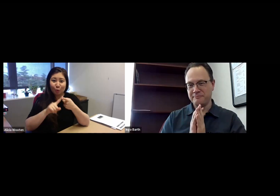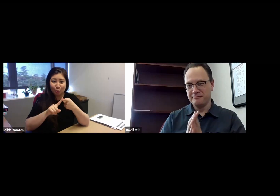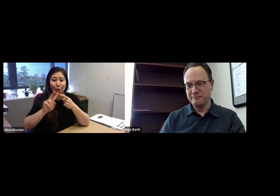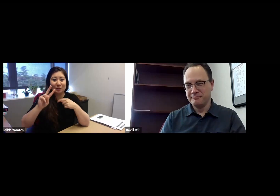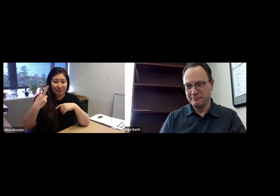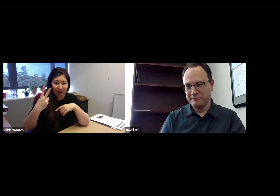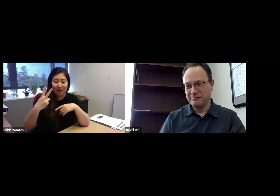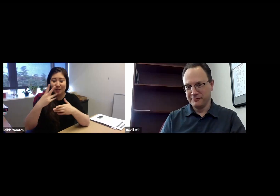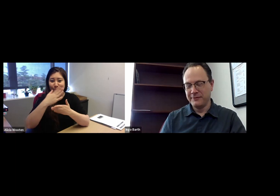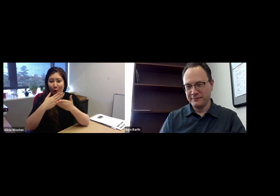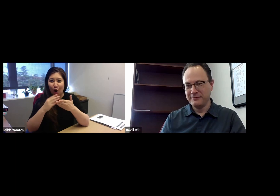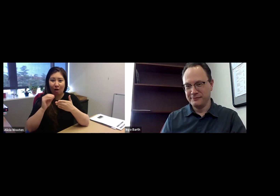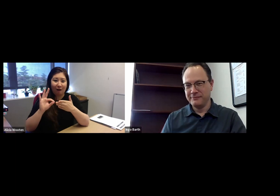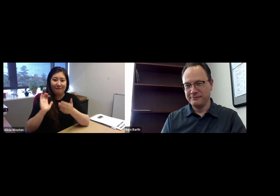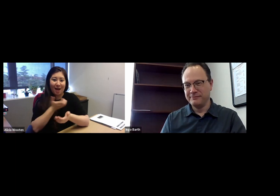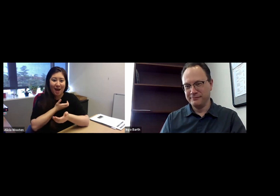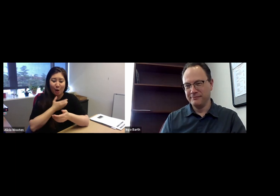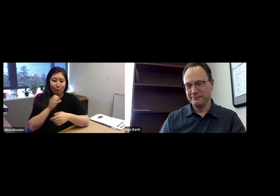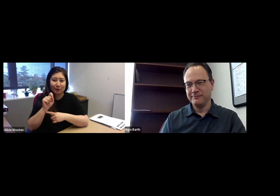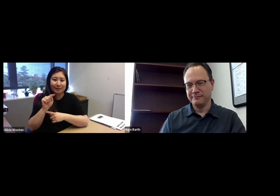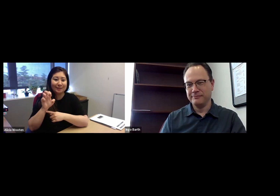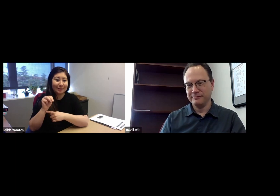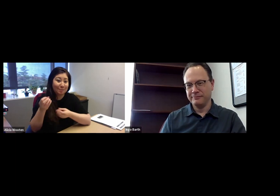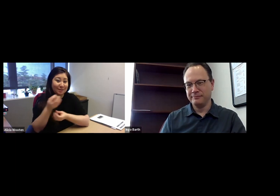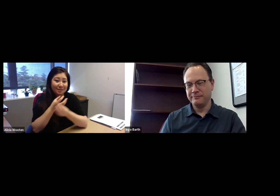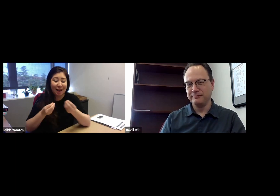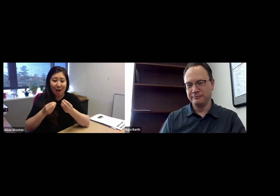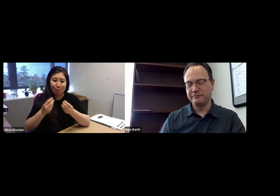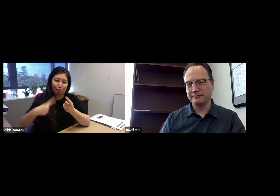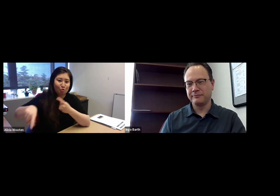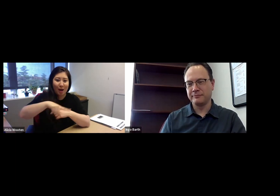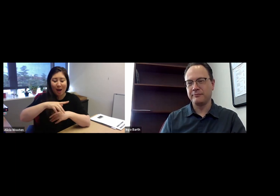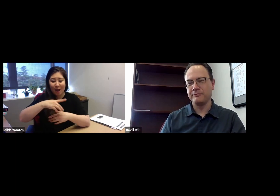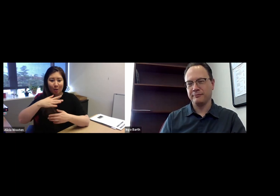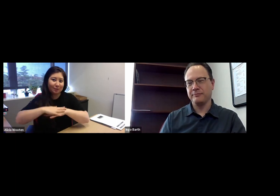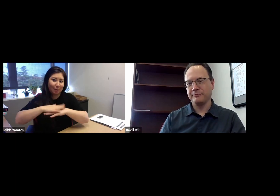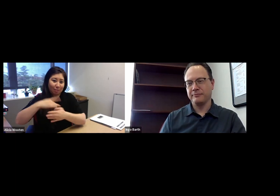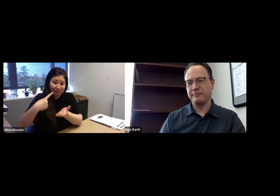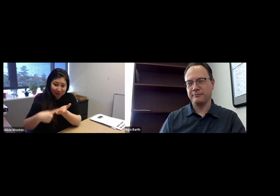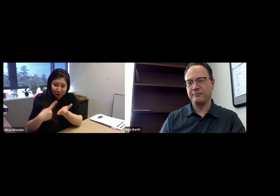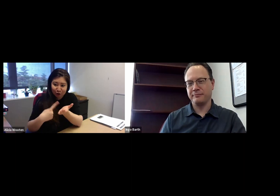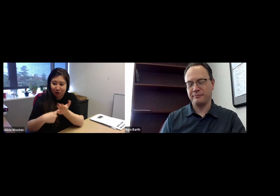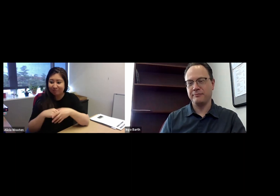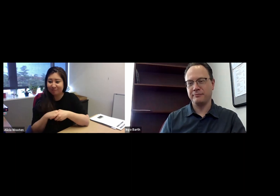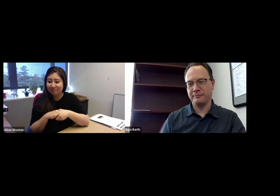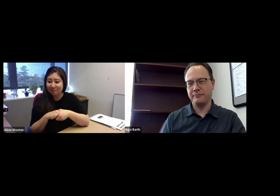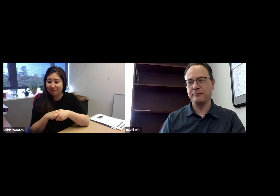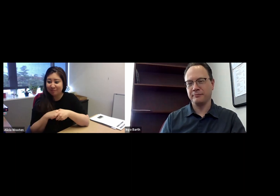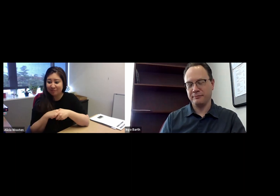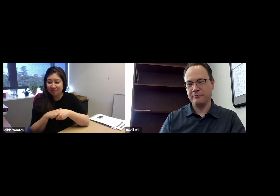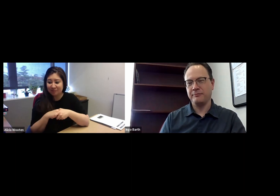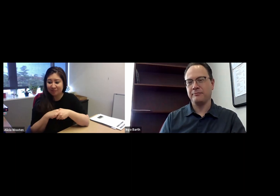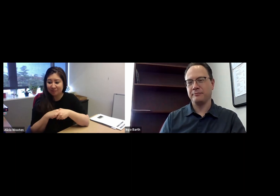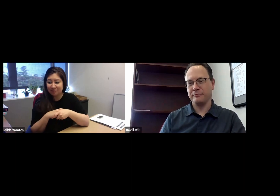Okay, so welcome to the second part of our STEM roundtable